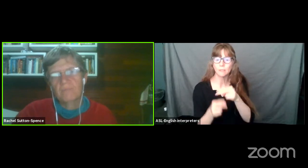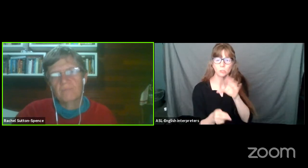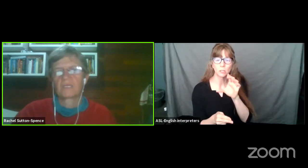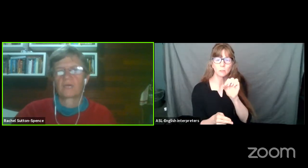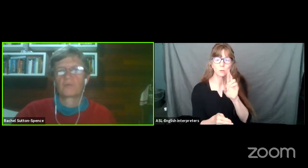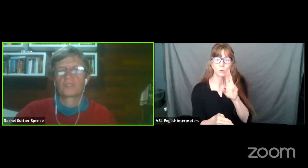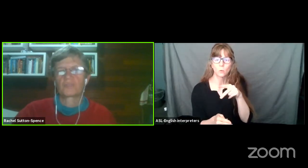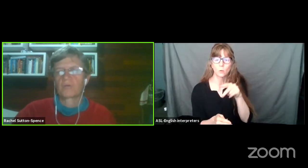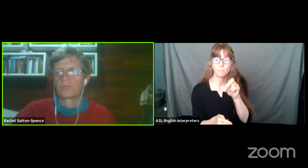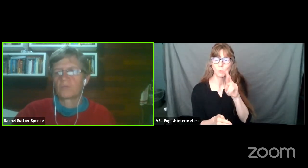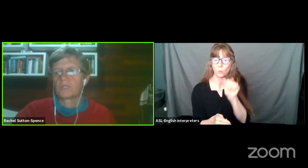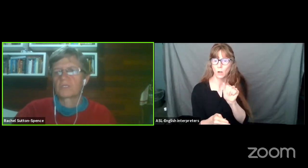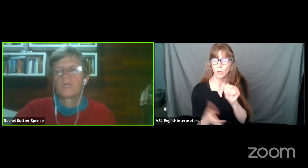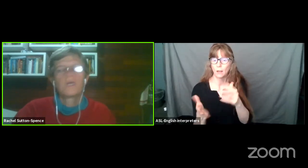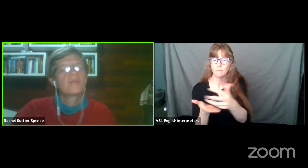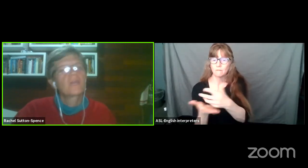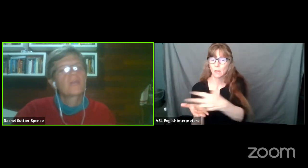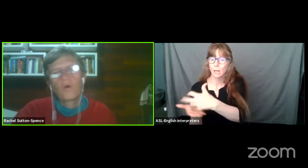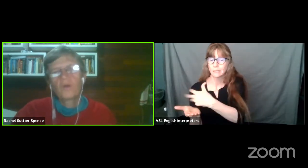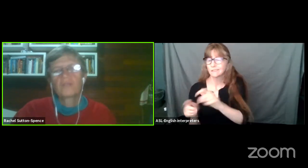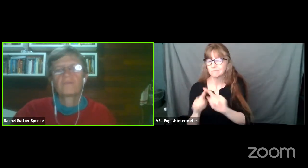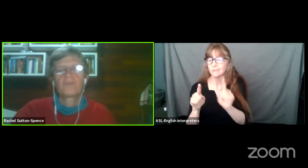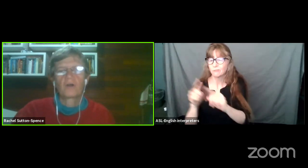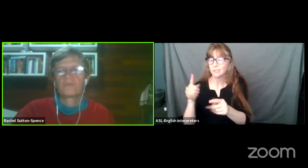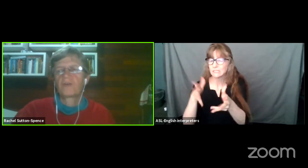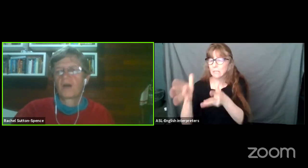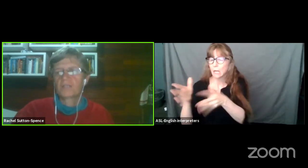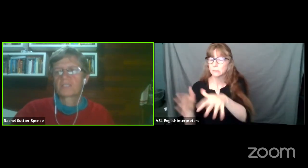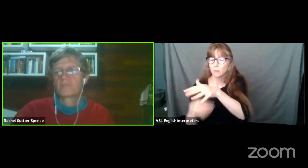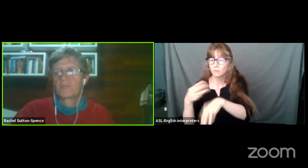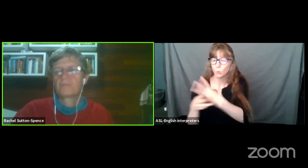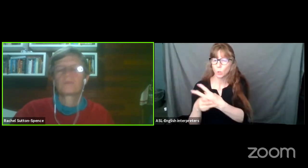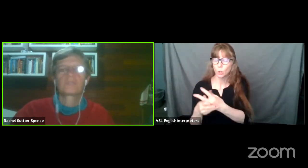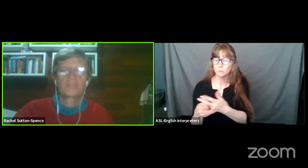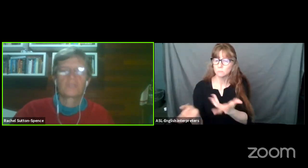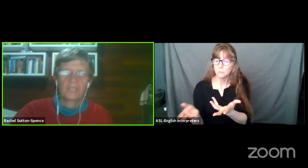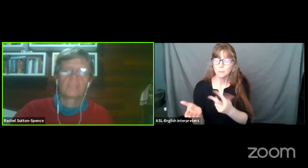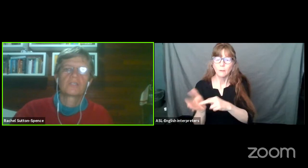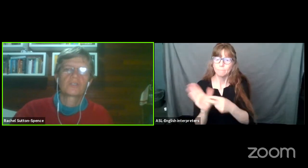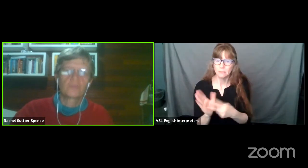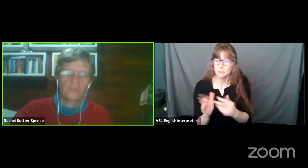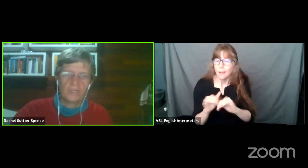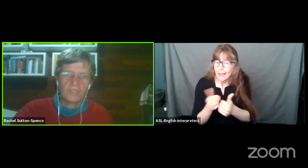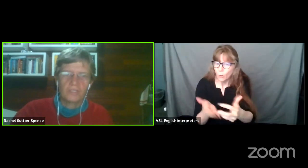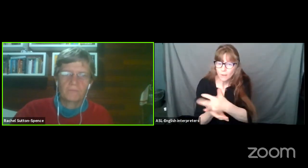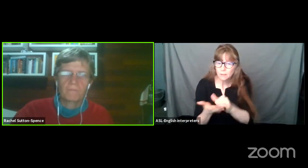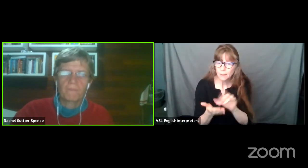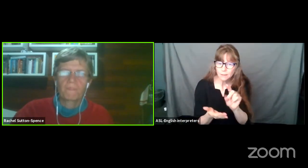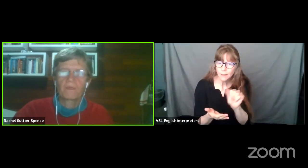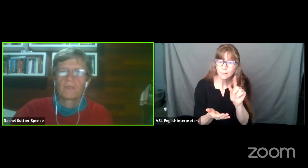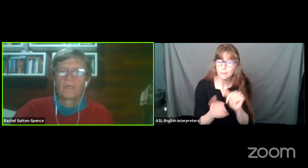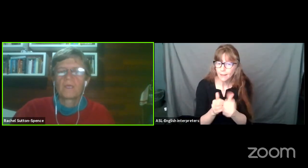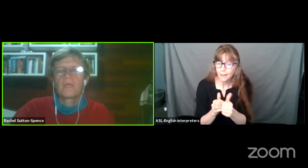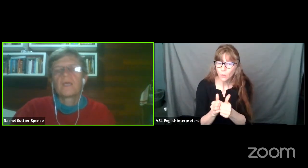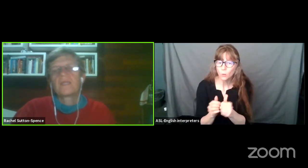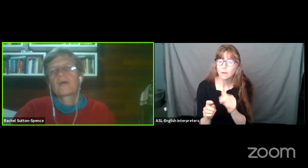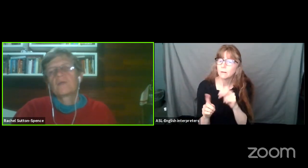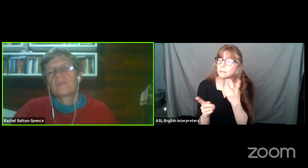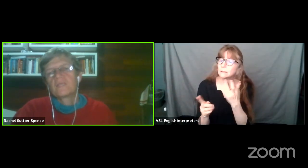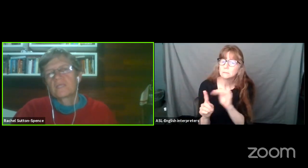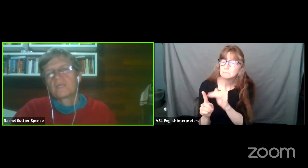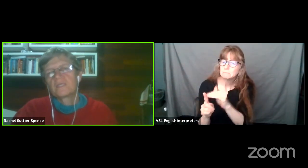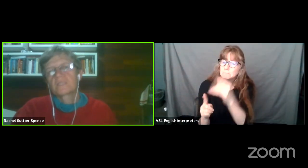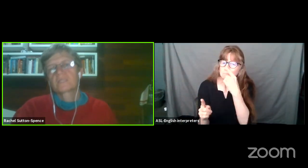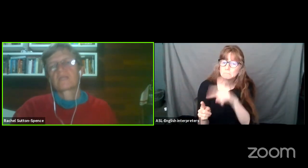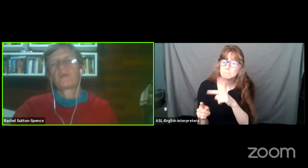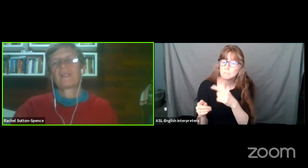many sign languages around the world, they all involve asking people to tell stories. Now,